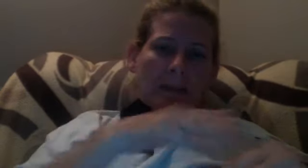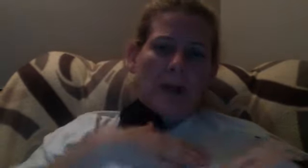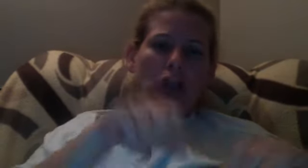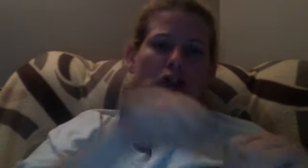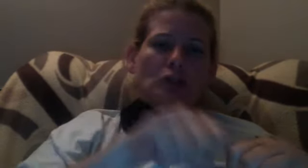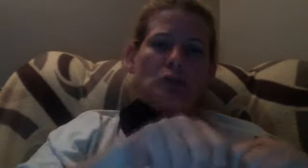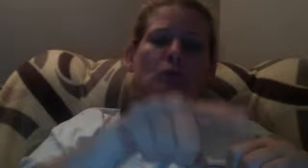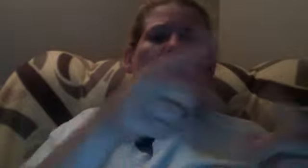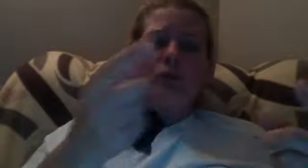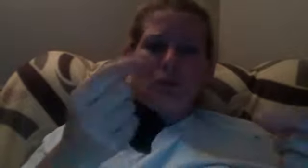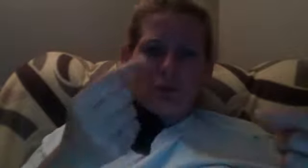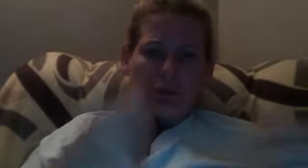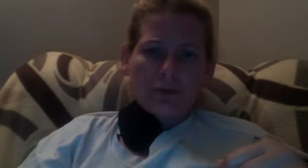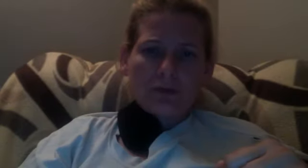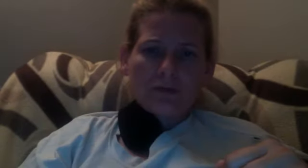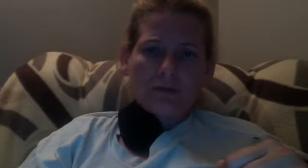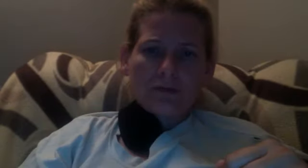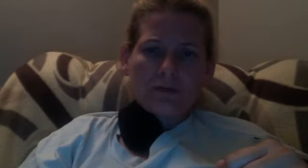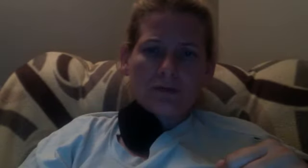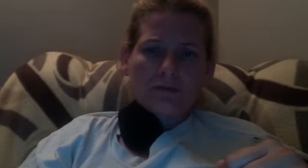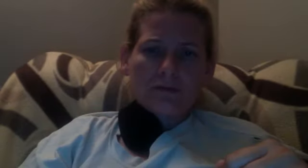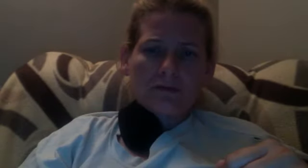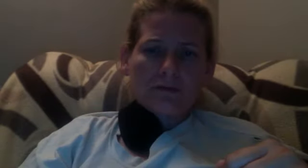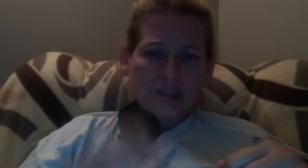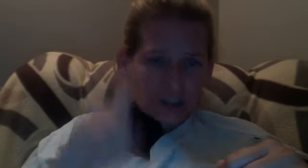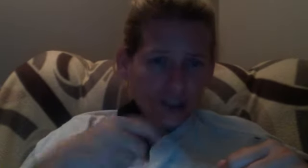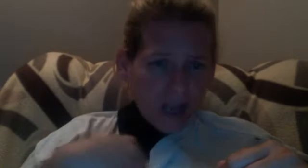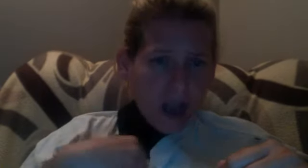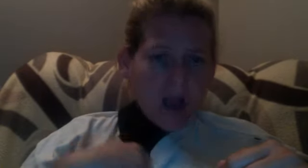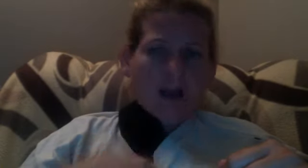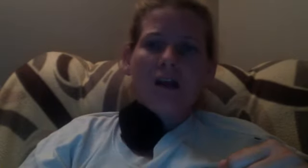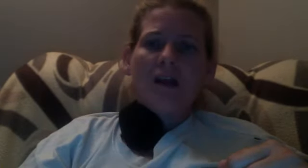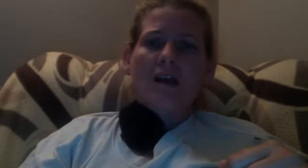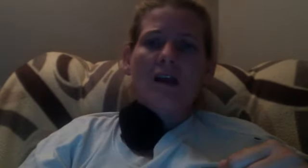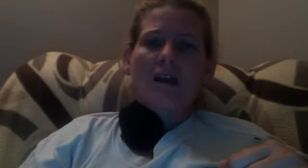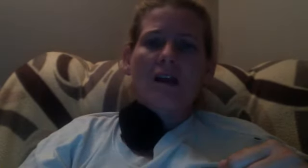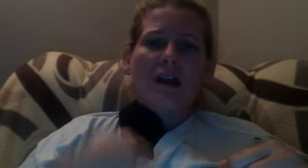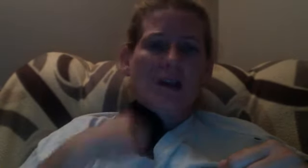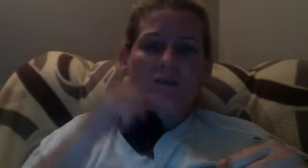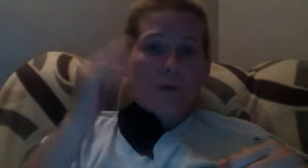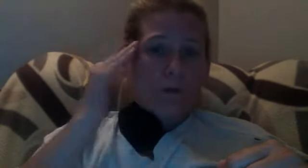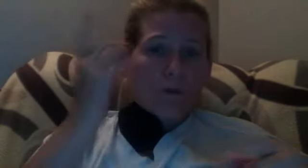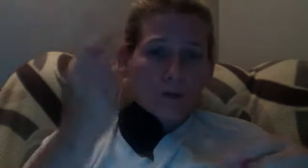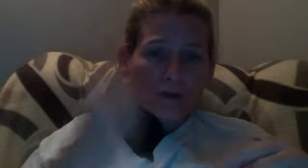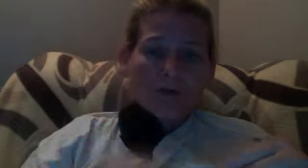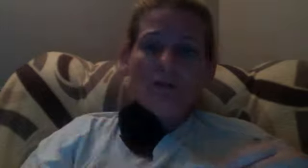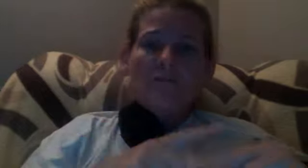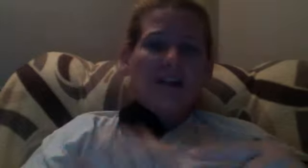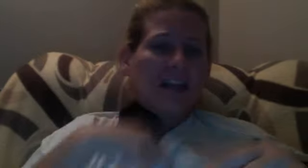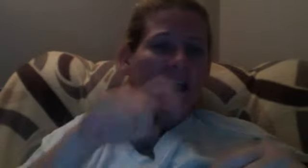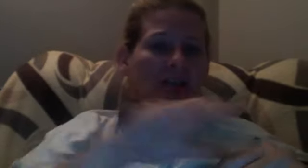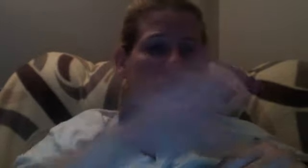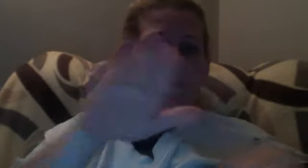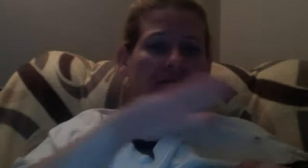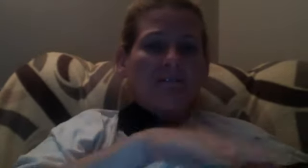access to the hottest content and thousands of apps, powering the largest selection of 4G LTE devices. Verizon, built so you can rule